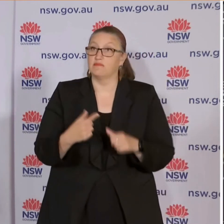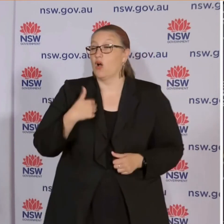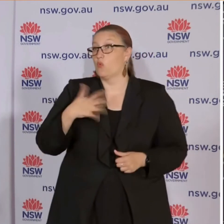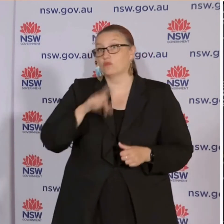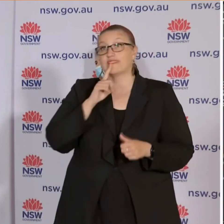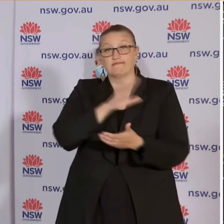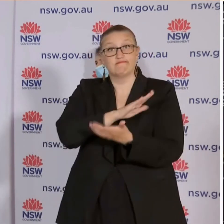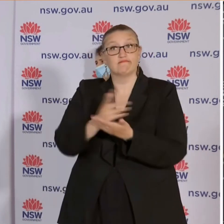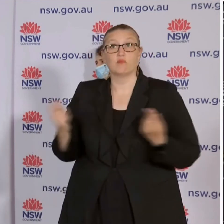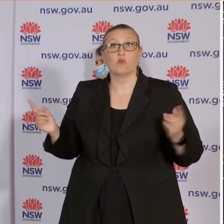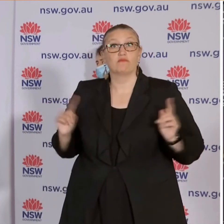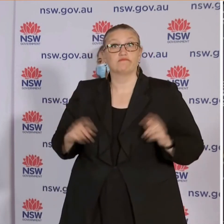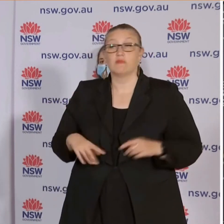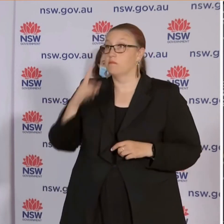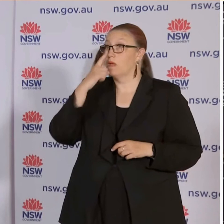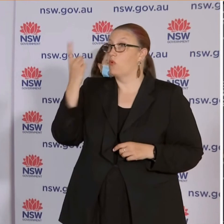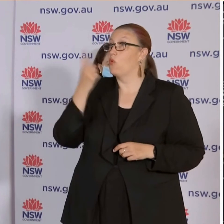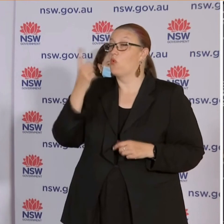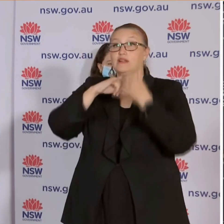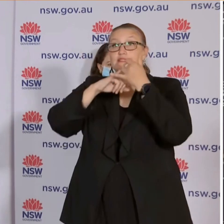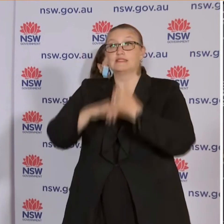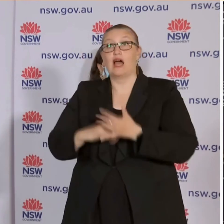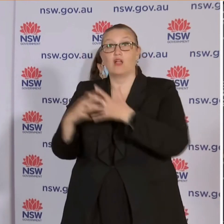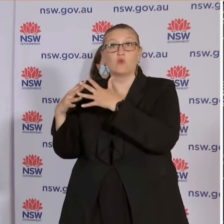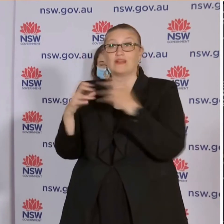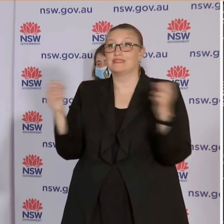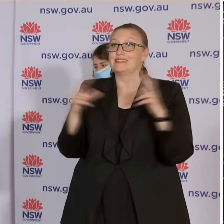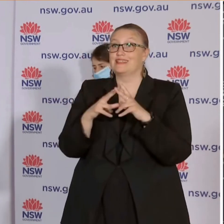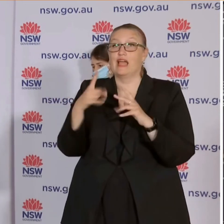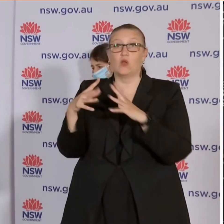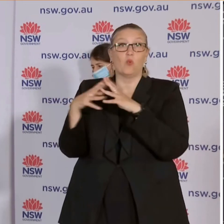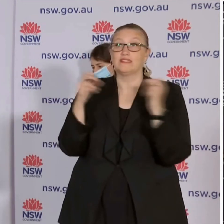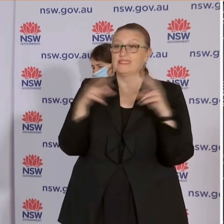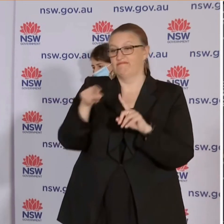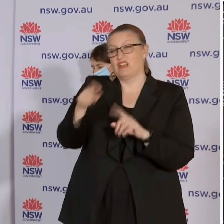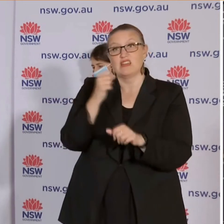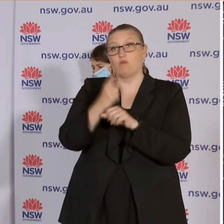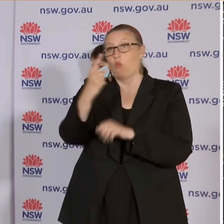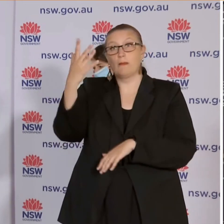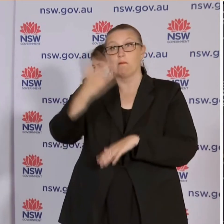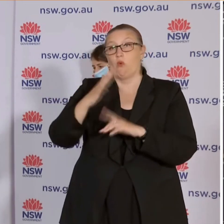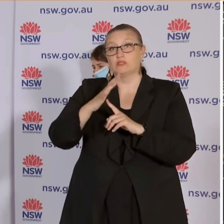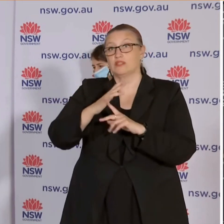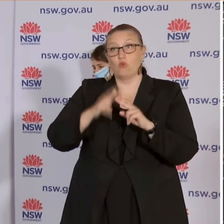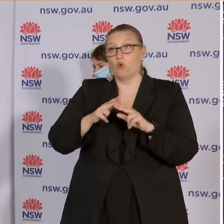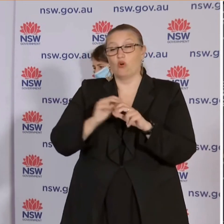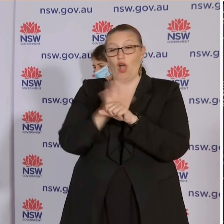have prioritised the people of southwestern Sydney and Western Sydney for vaccines. Whilst the risk is